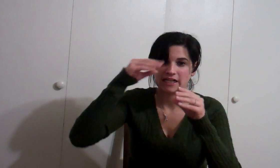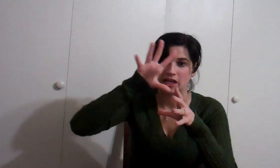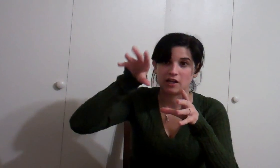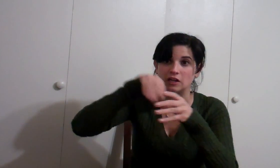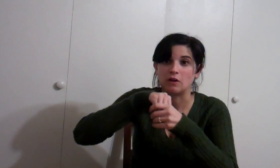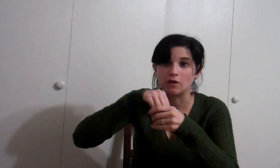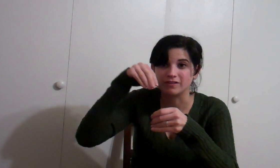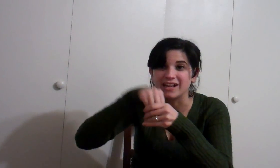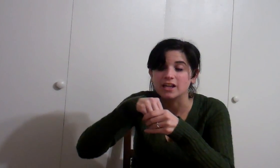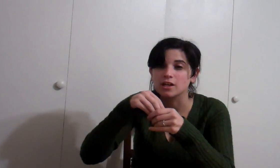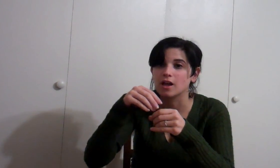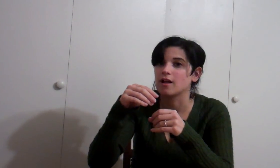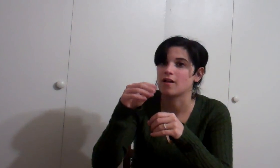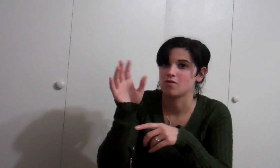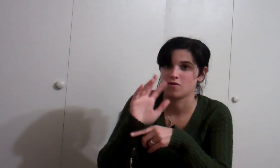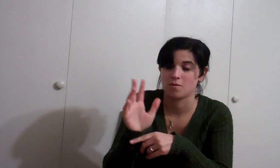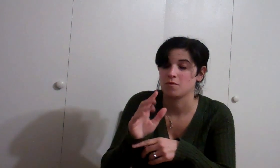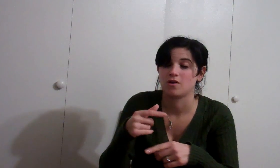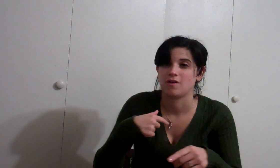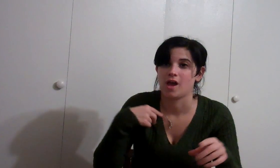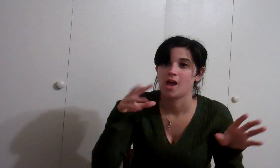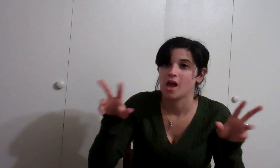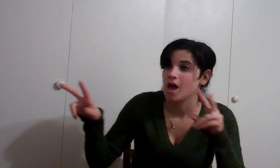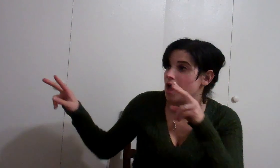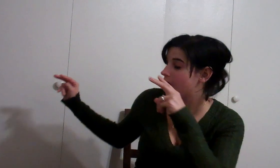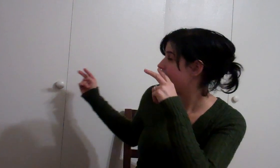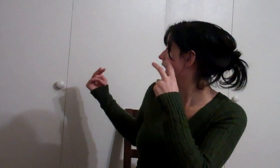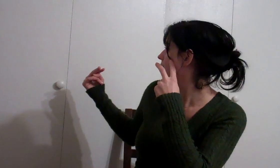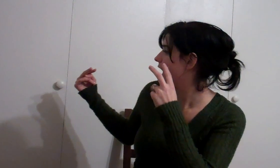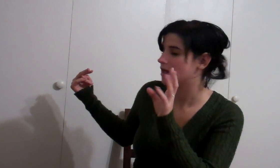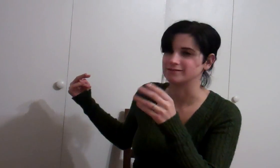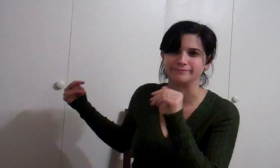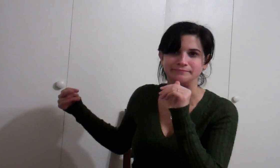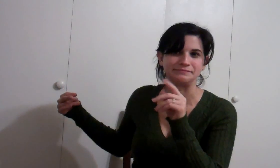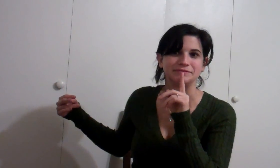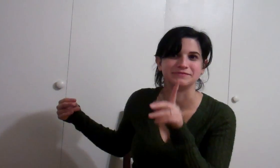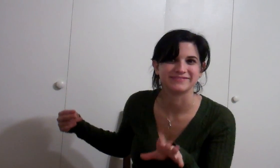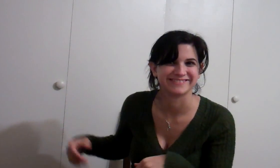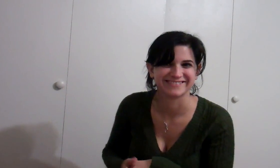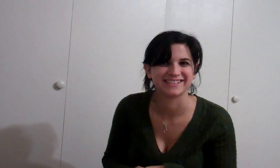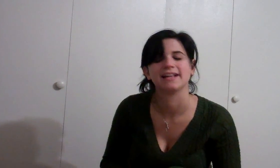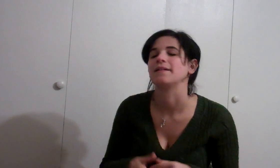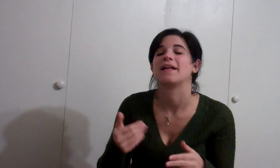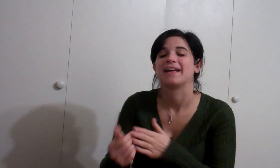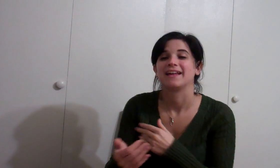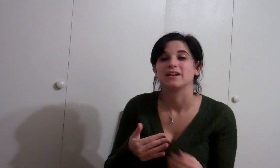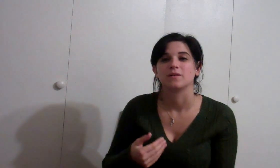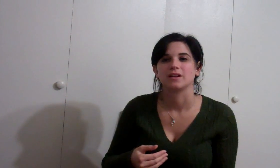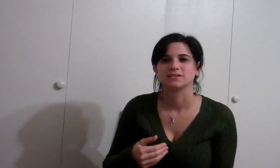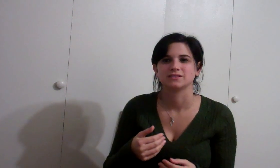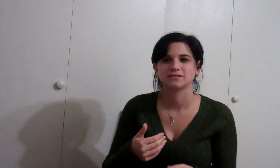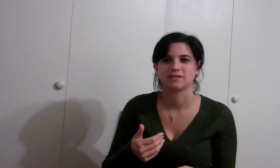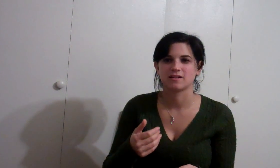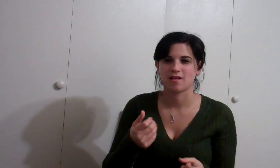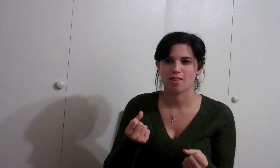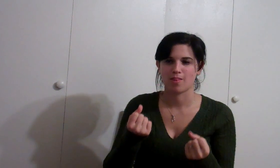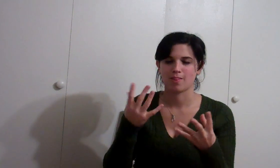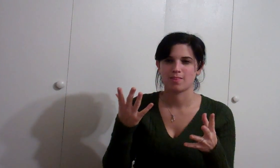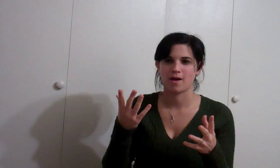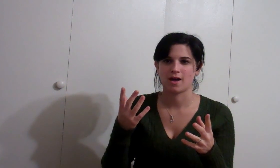turn around and see who was behind me. I'm strange that way. But you had a lot of scenes with Ben Kingsley. What was that like?